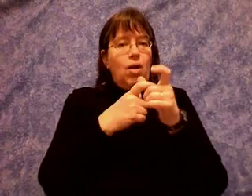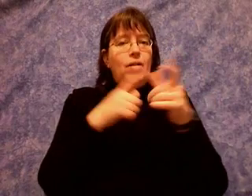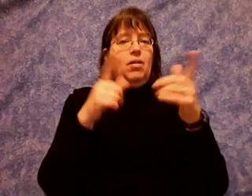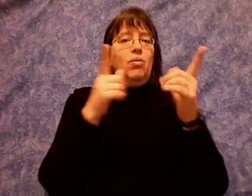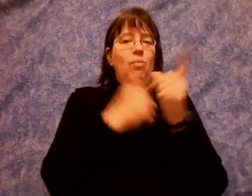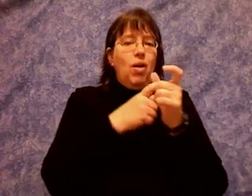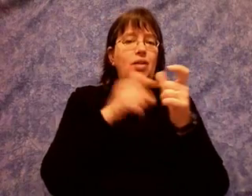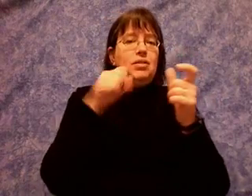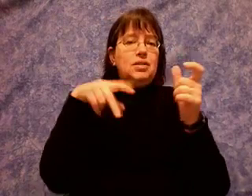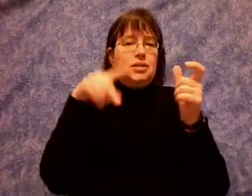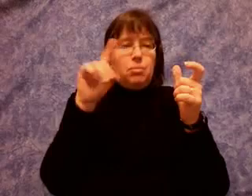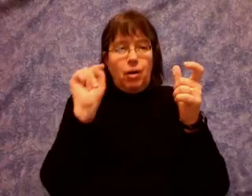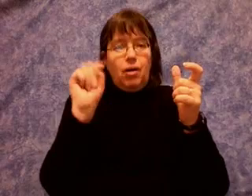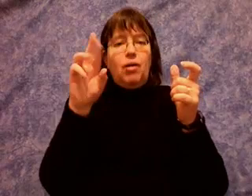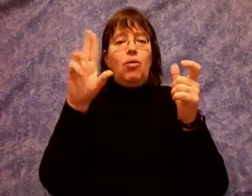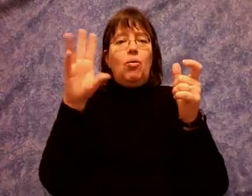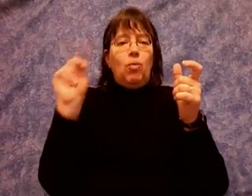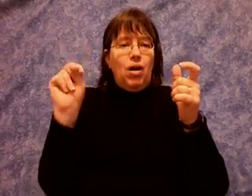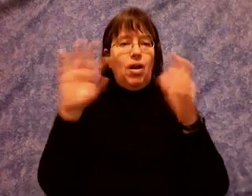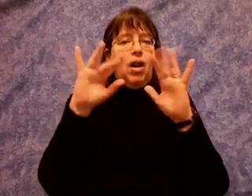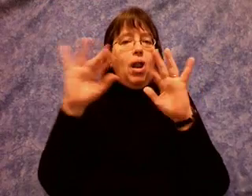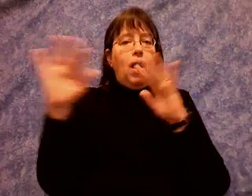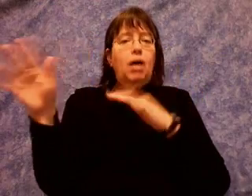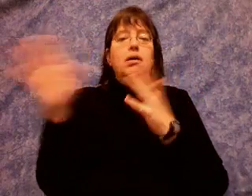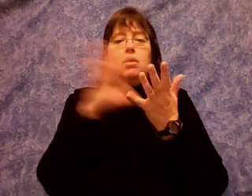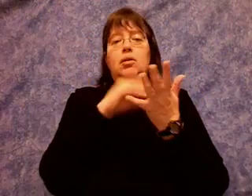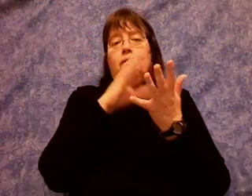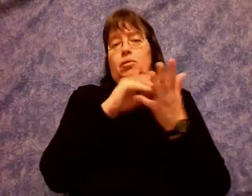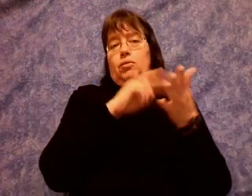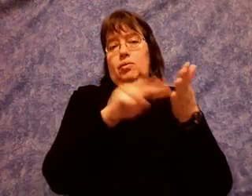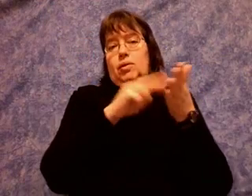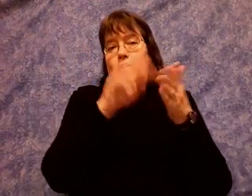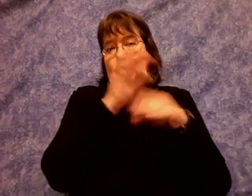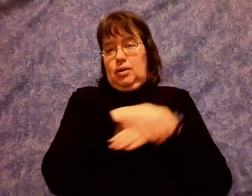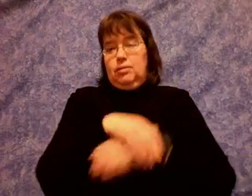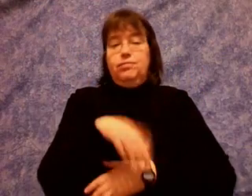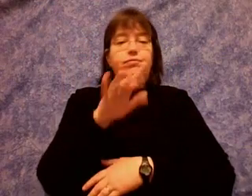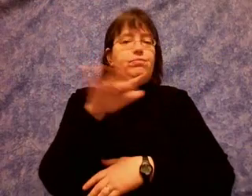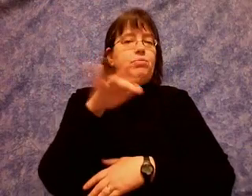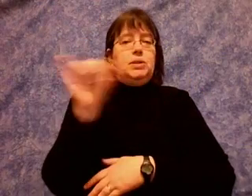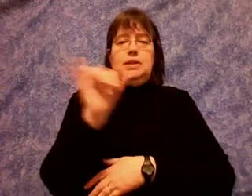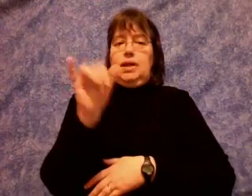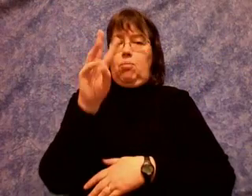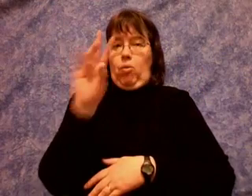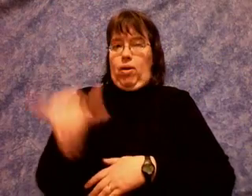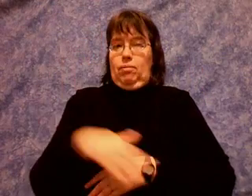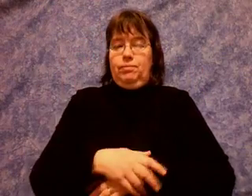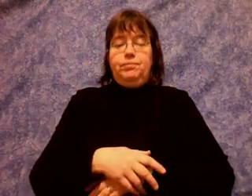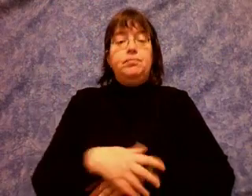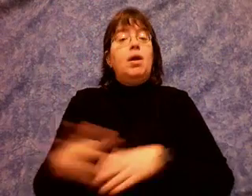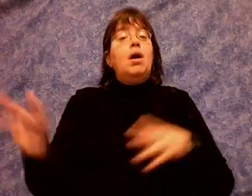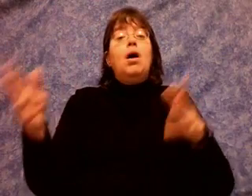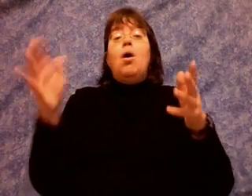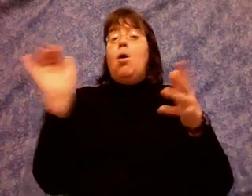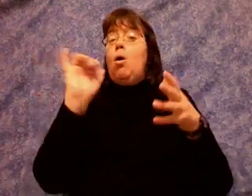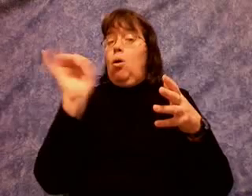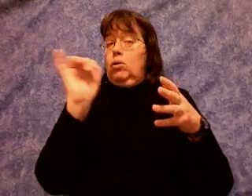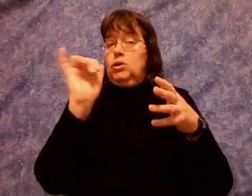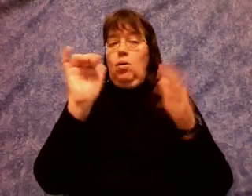You see spot run spot run, all of those things you learn to read, and your brain learned to process it as